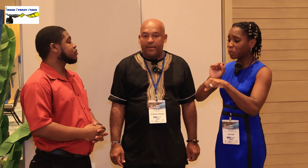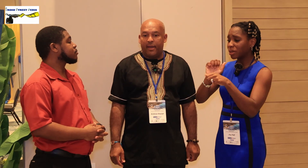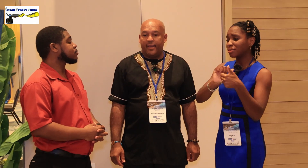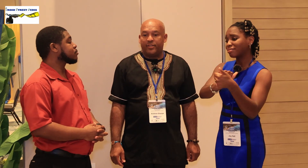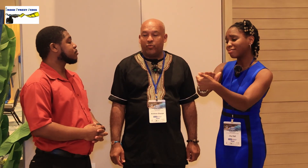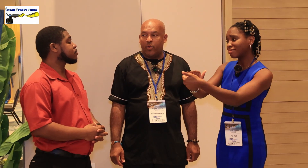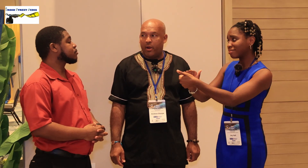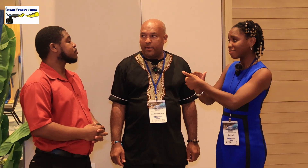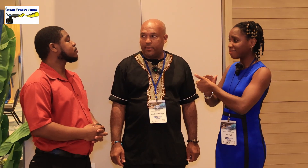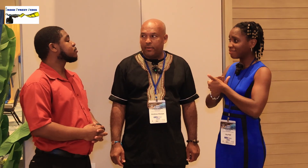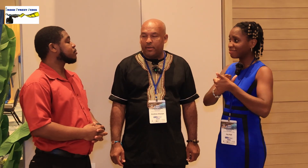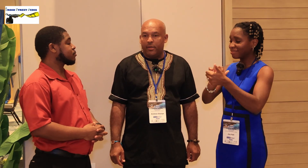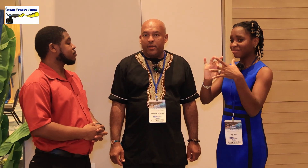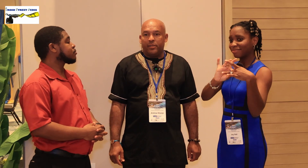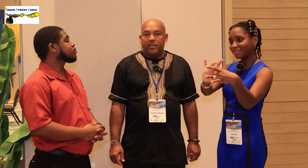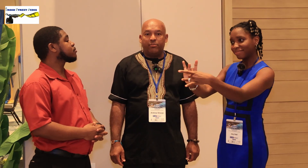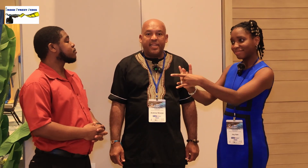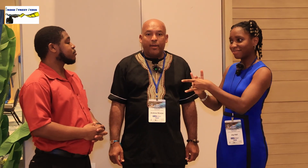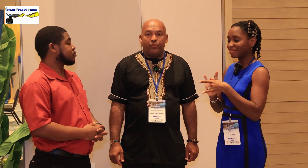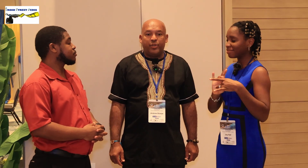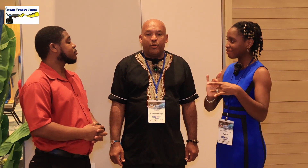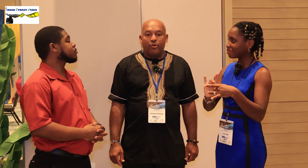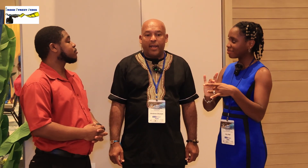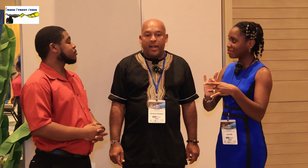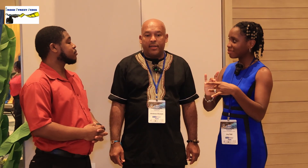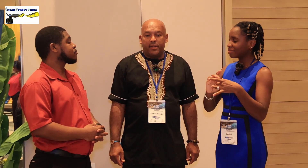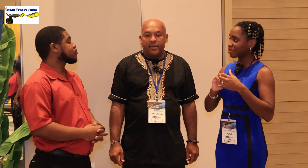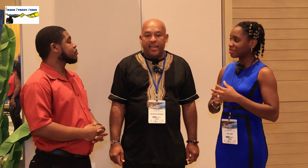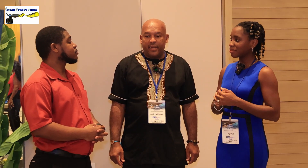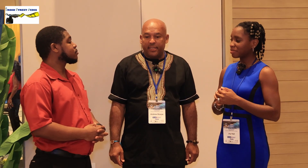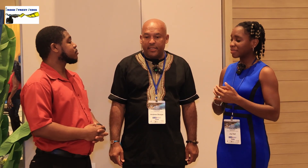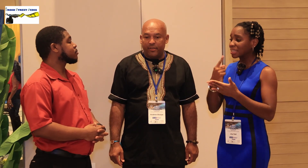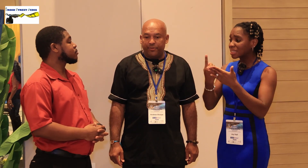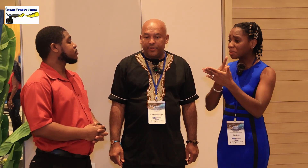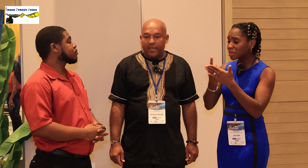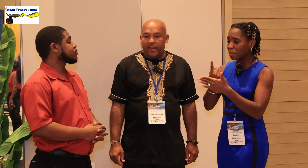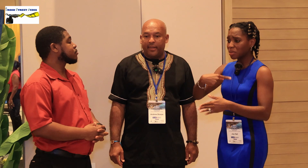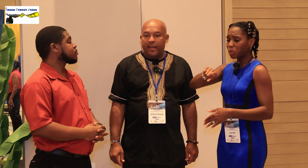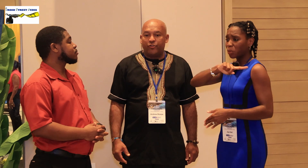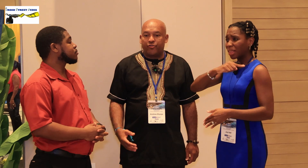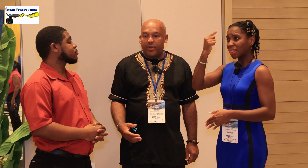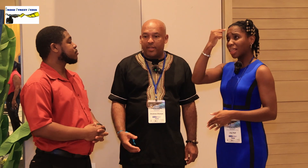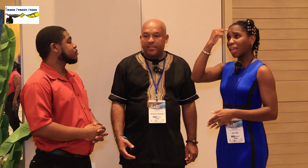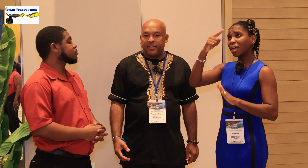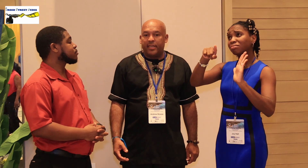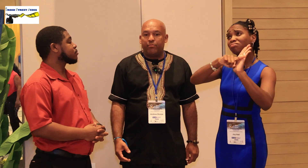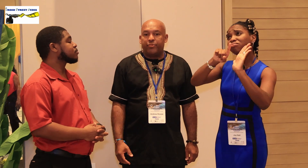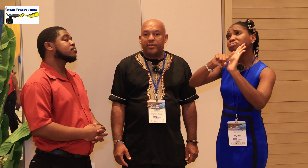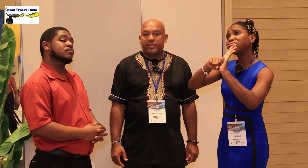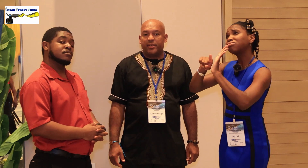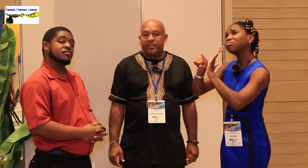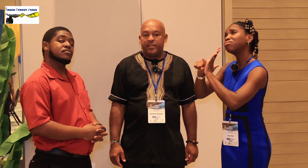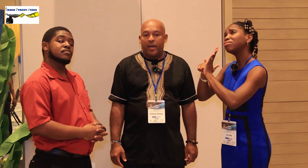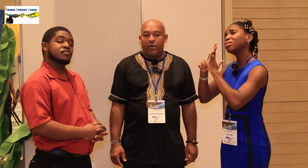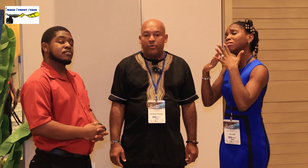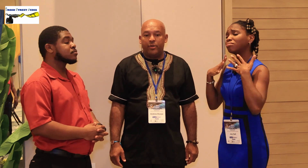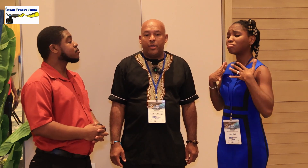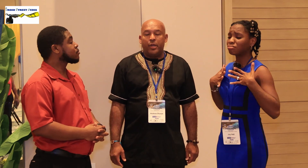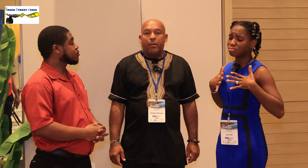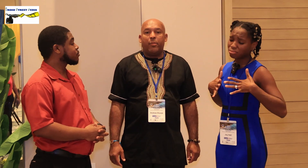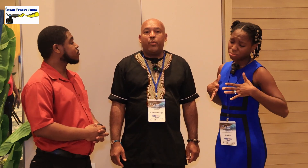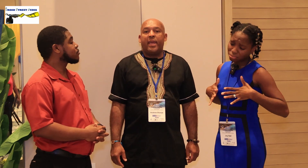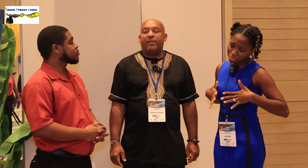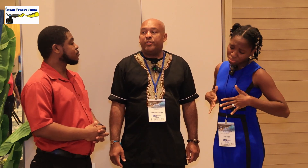together as one. Sometimes we look at the negatives and that drains us and brings us